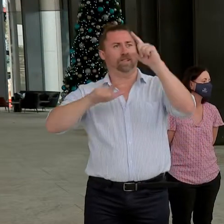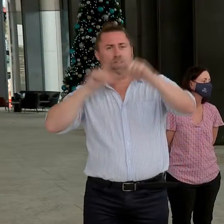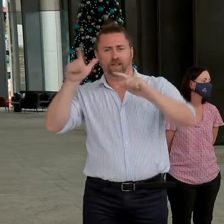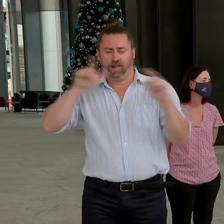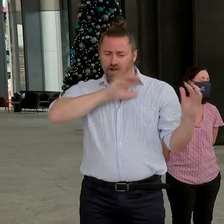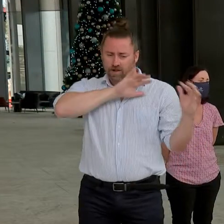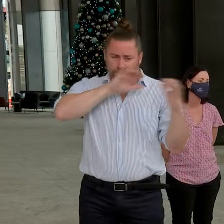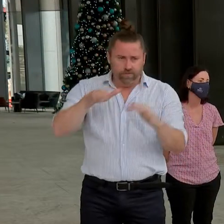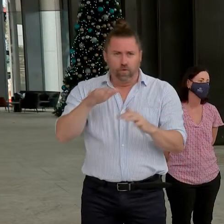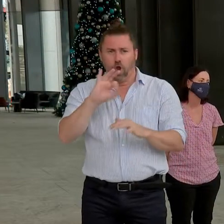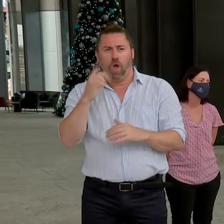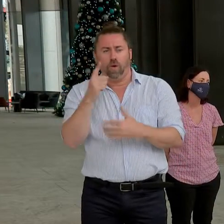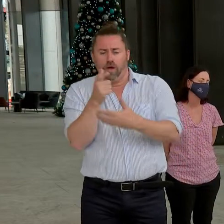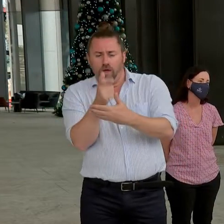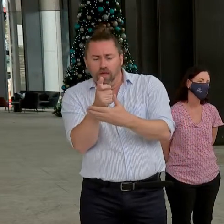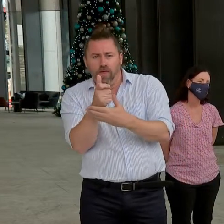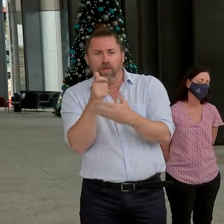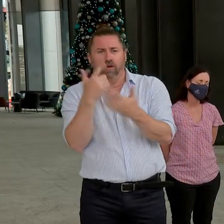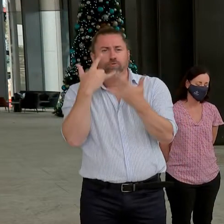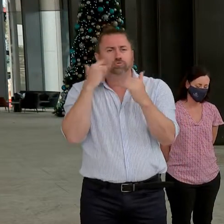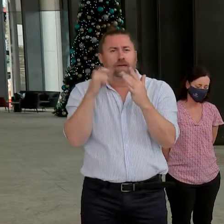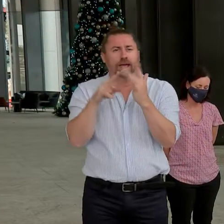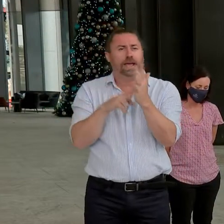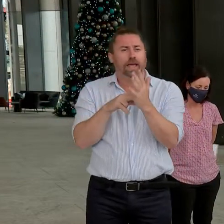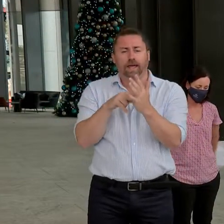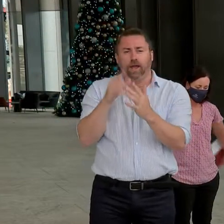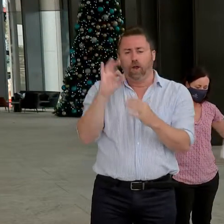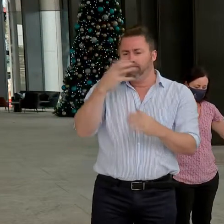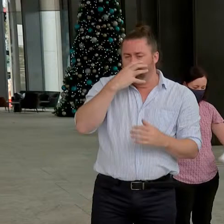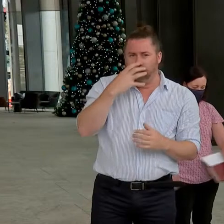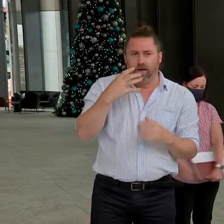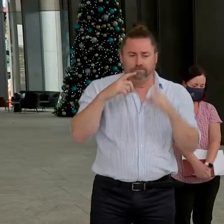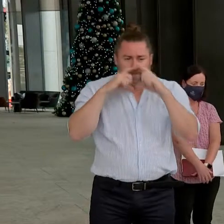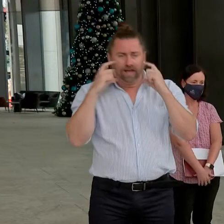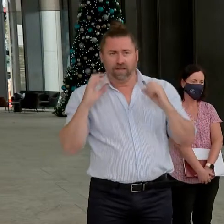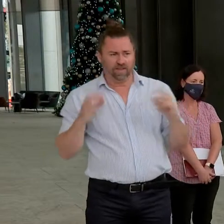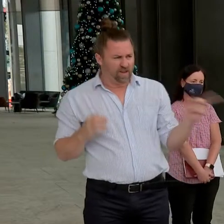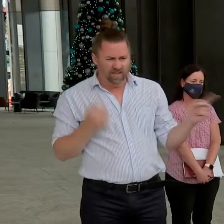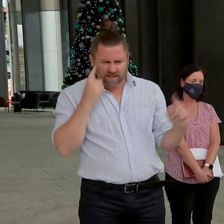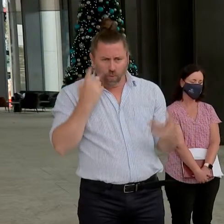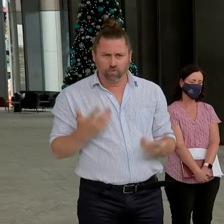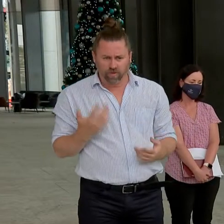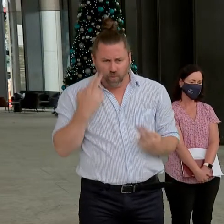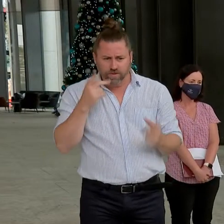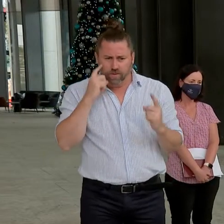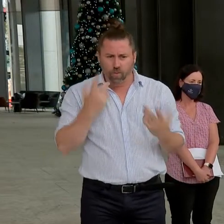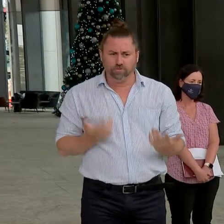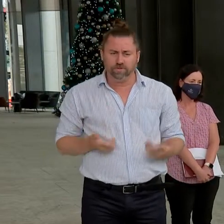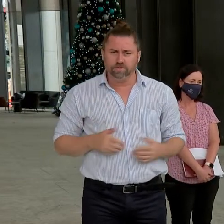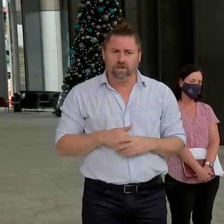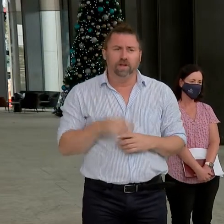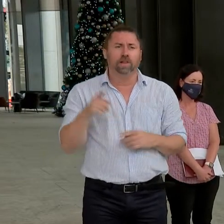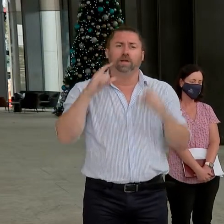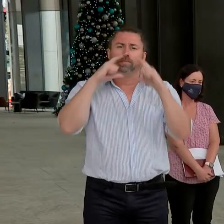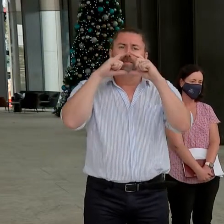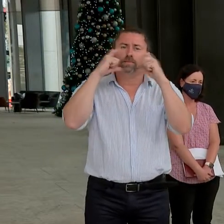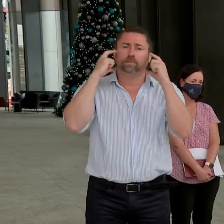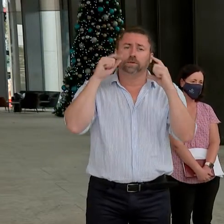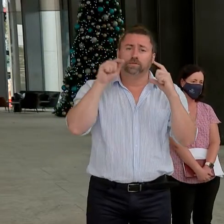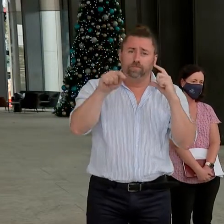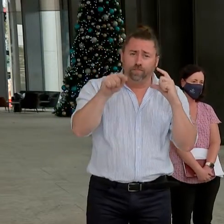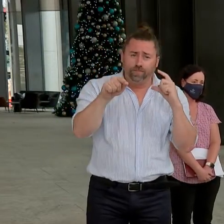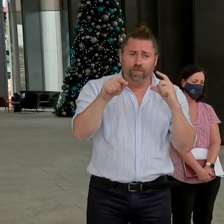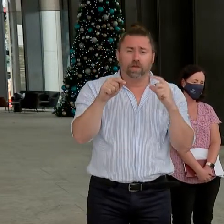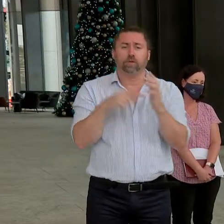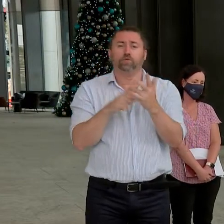traffic codes and aren't wearing masks? Oh, very concerned, because the idea of the mask is to slow the